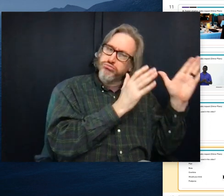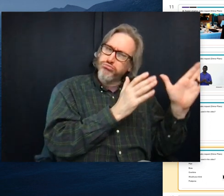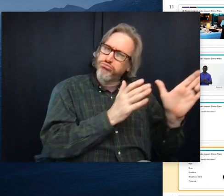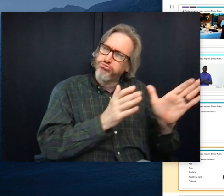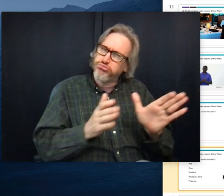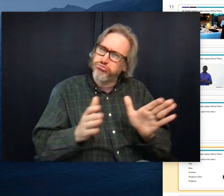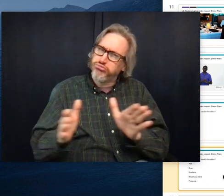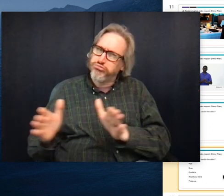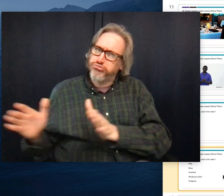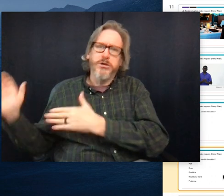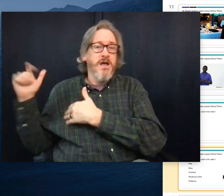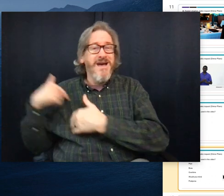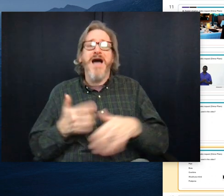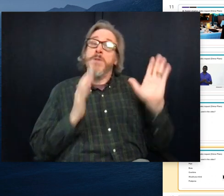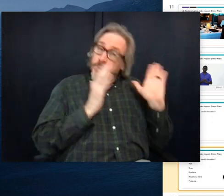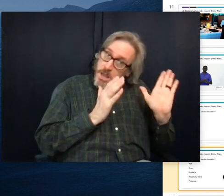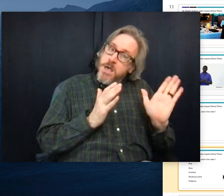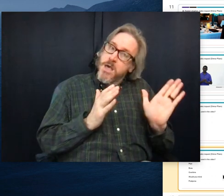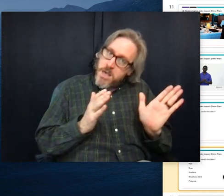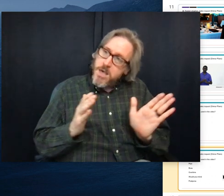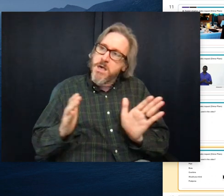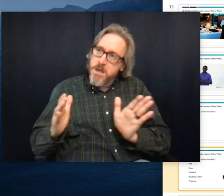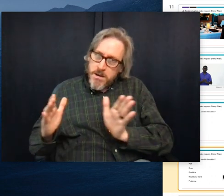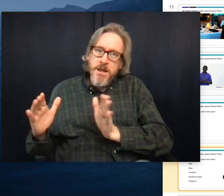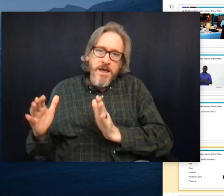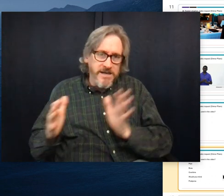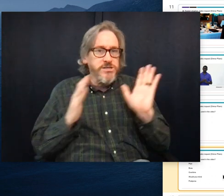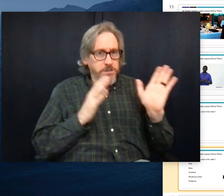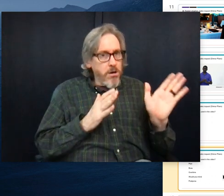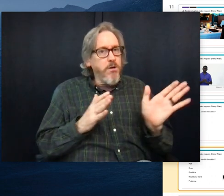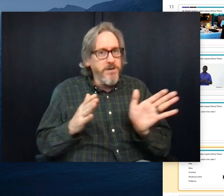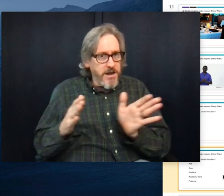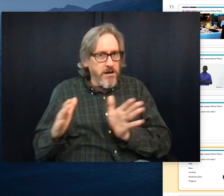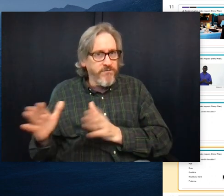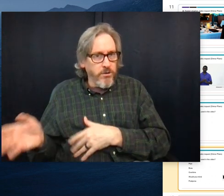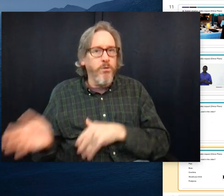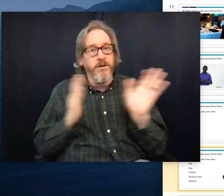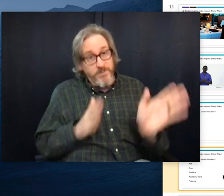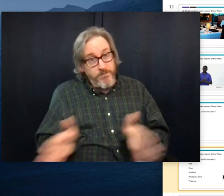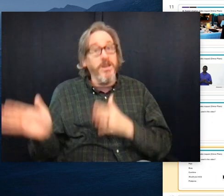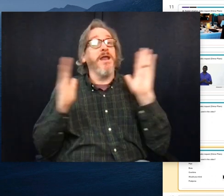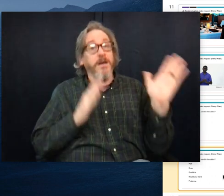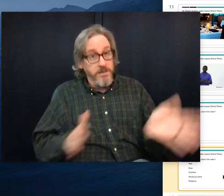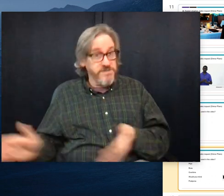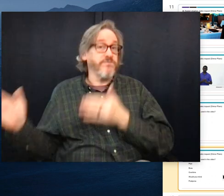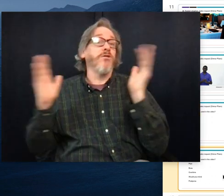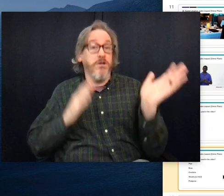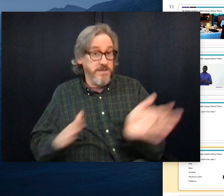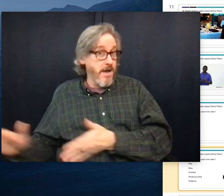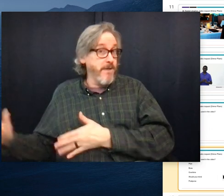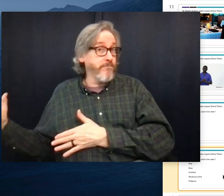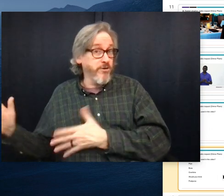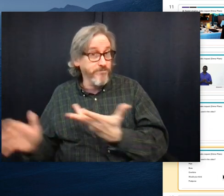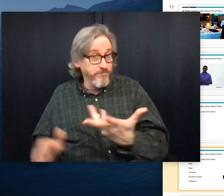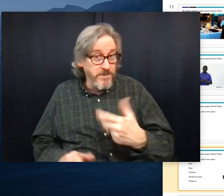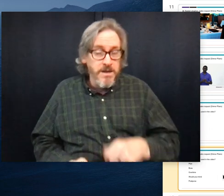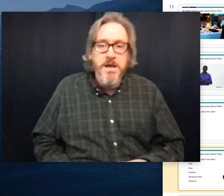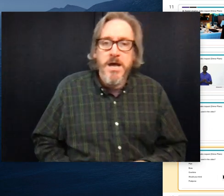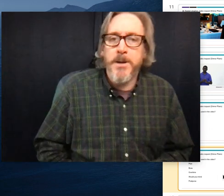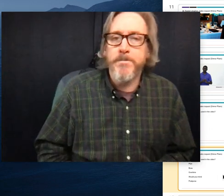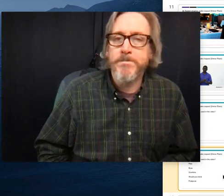So I've planned, it's slow and careful, or I've been planning this for a long time.